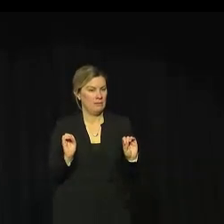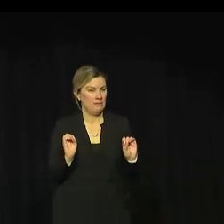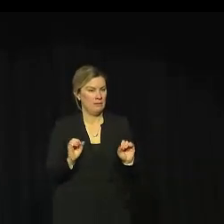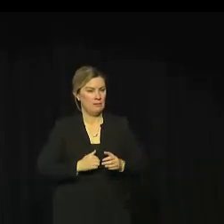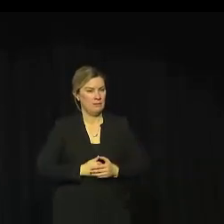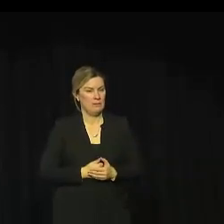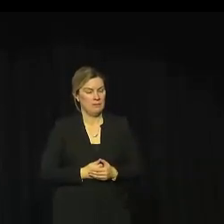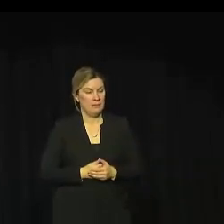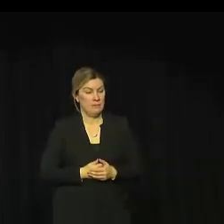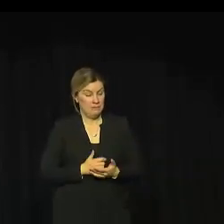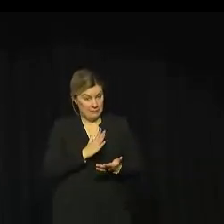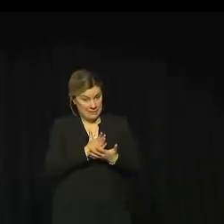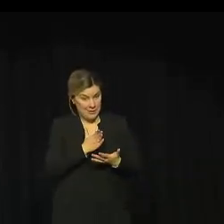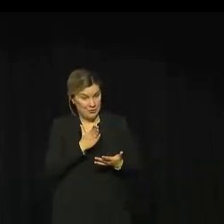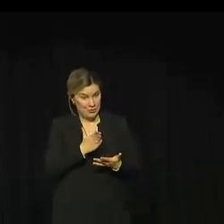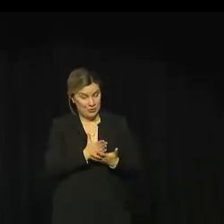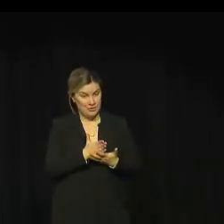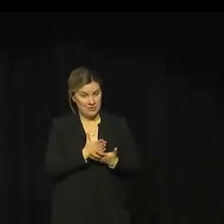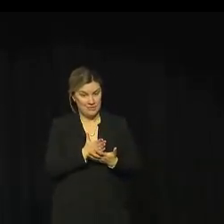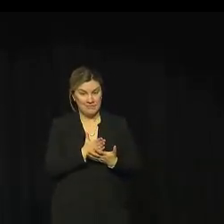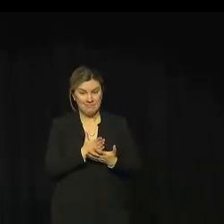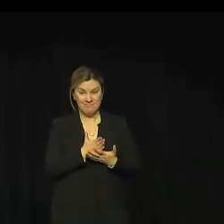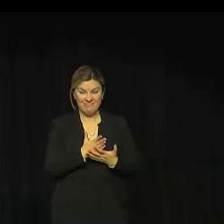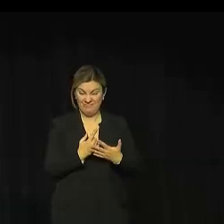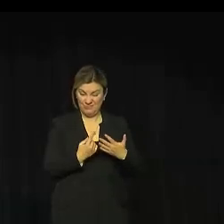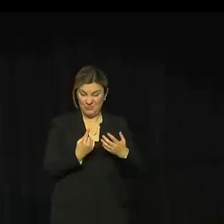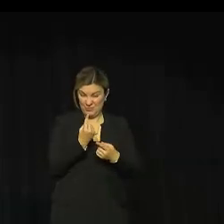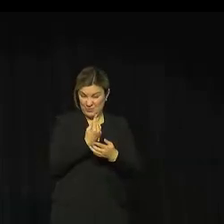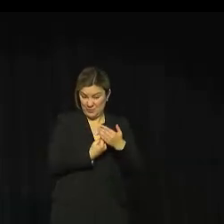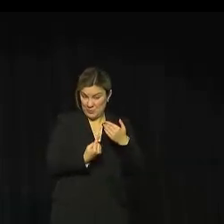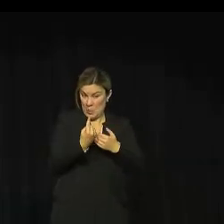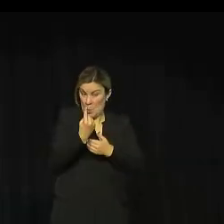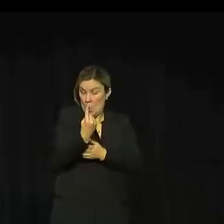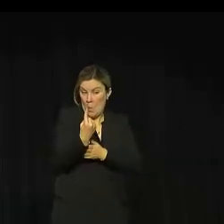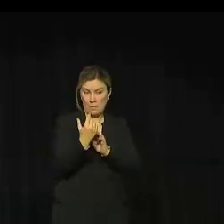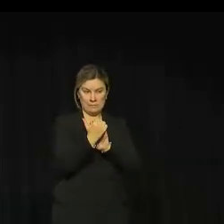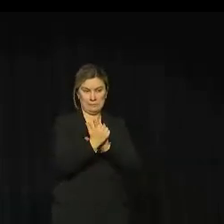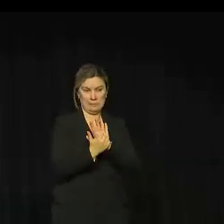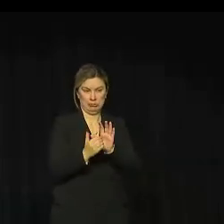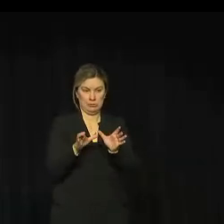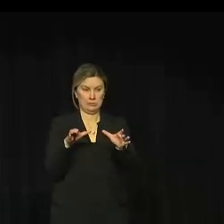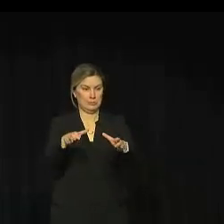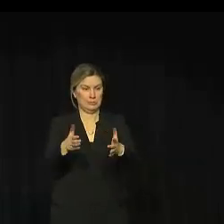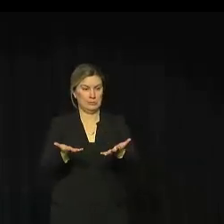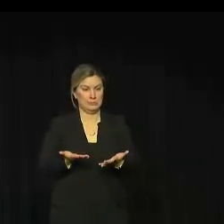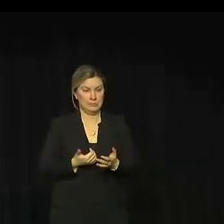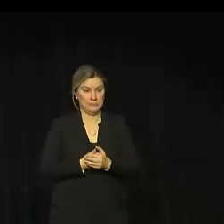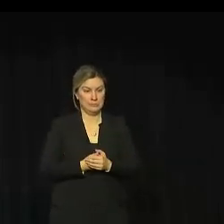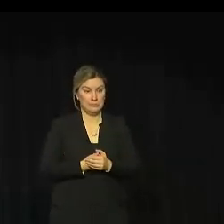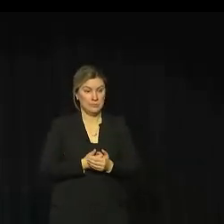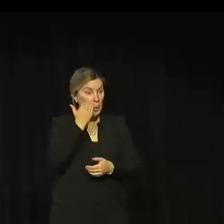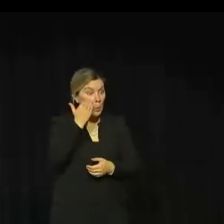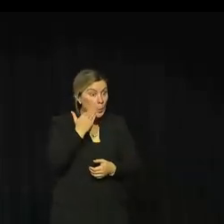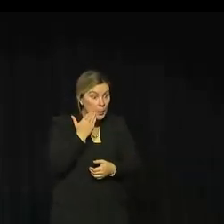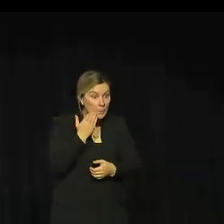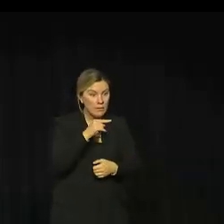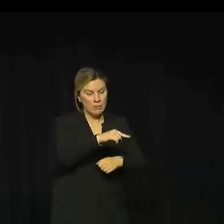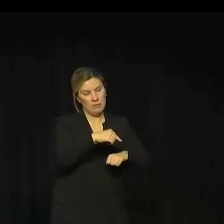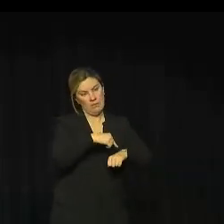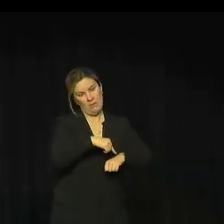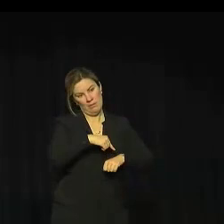And in fact, that was just one topic. Women at that time, well, there were very